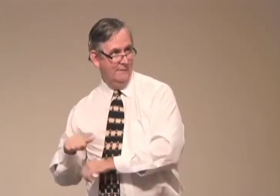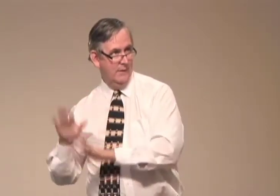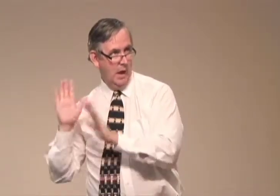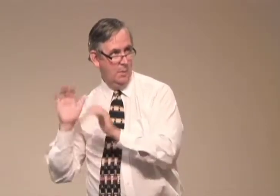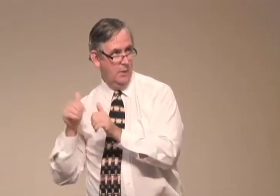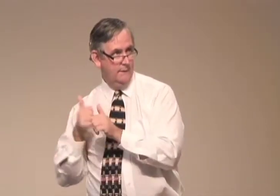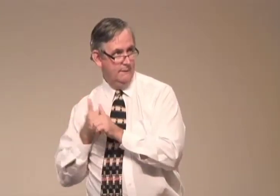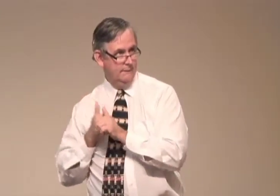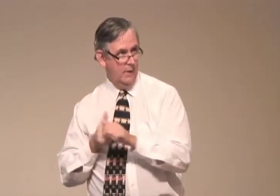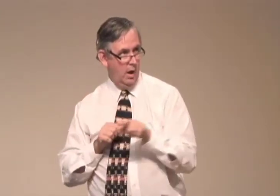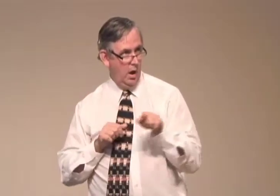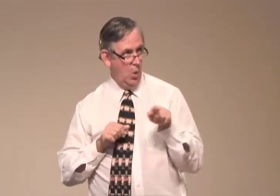I had everything.